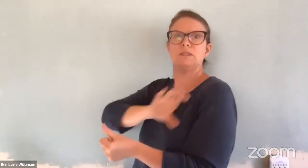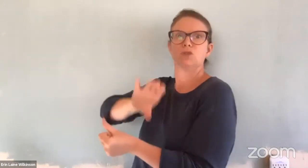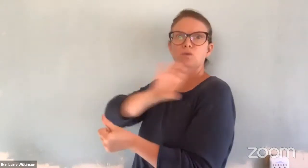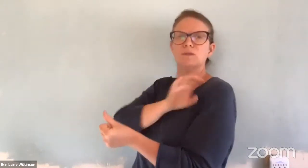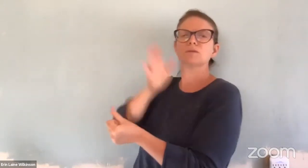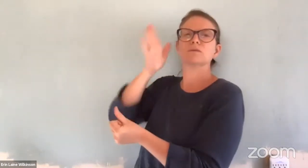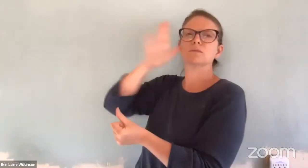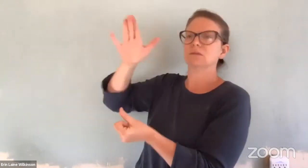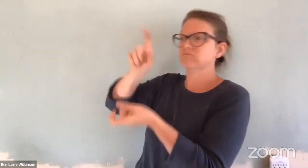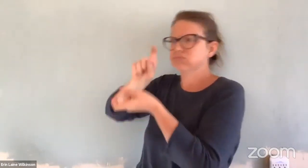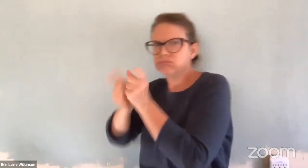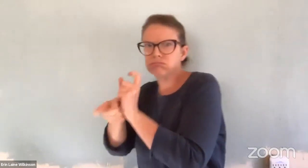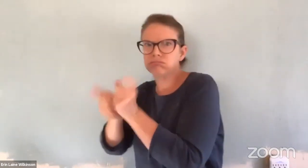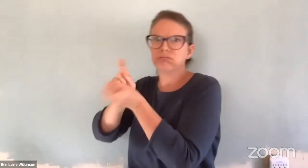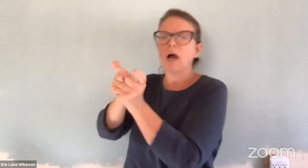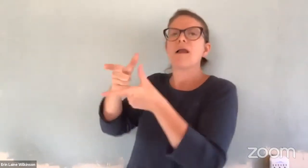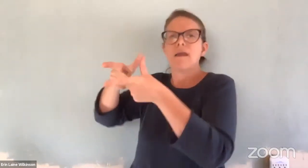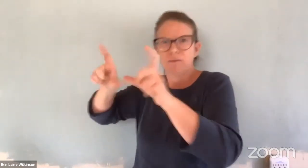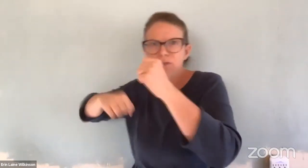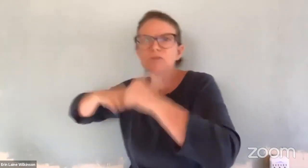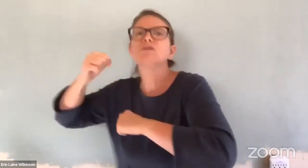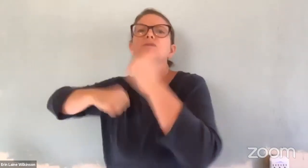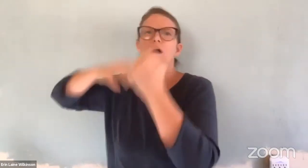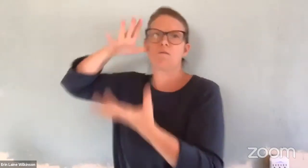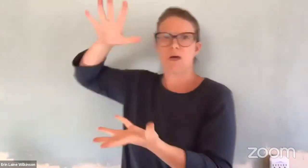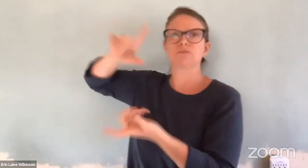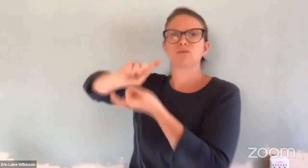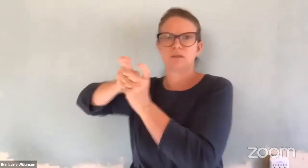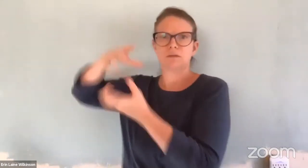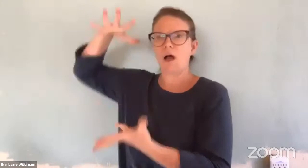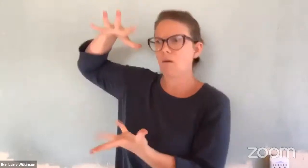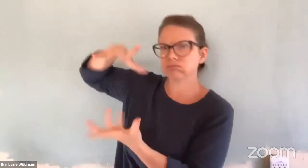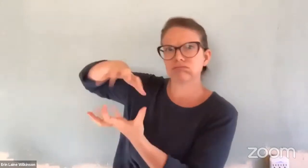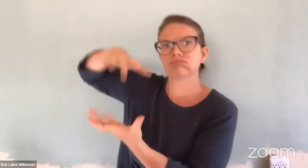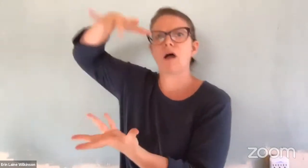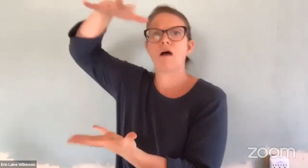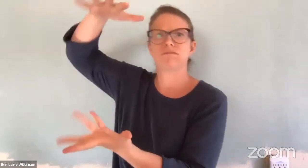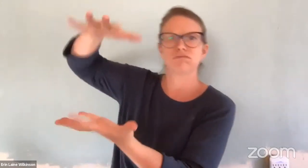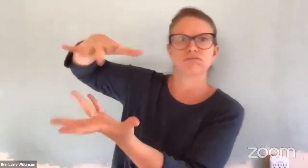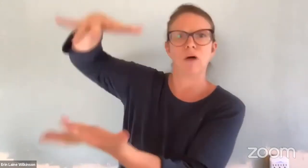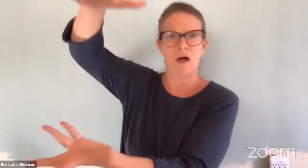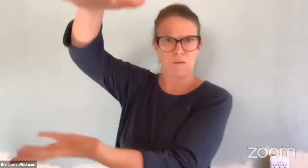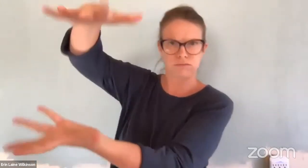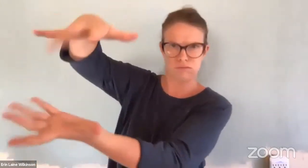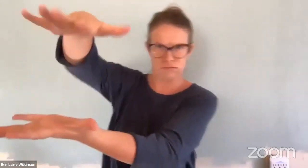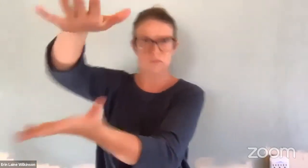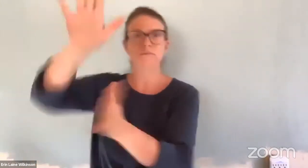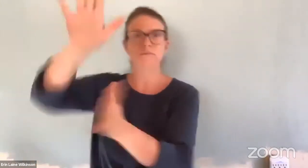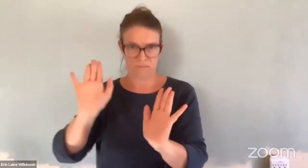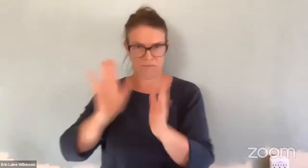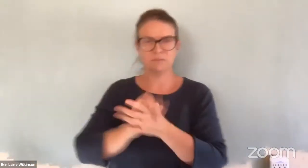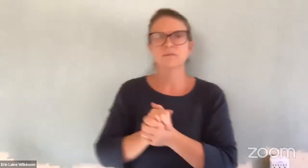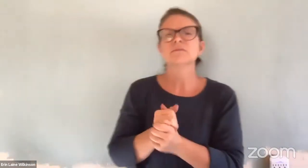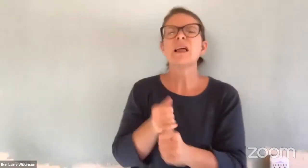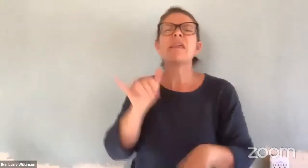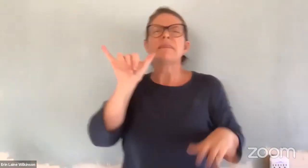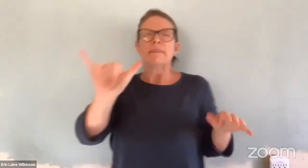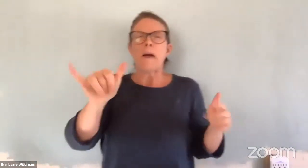that comes to be and how it can change. Different characteristics of language that can change language structure, that can change and